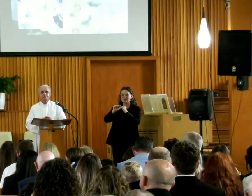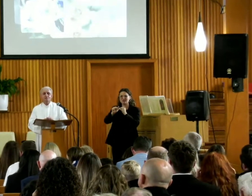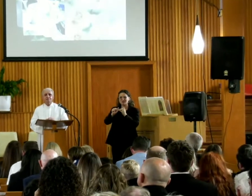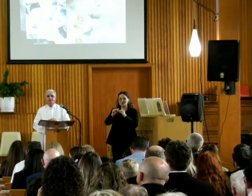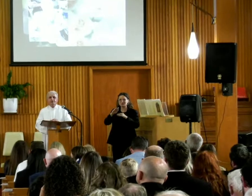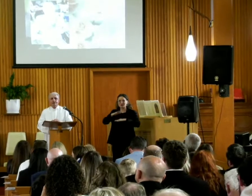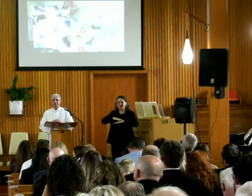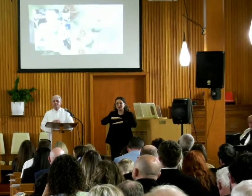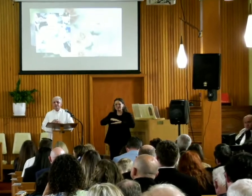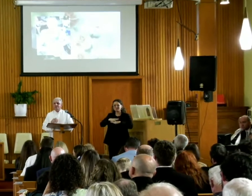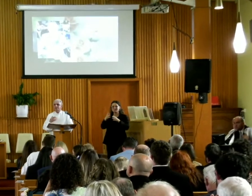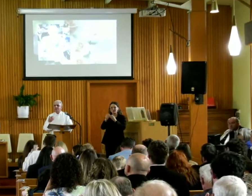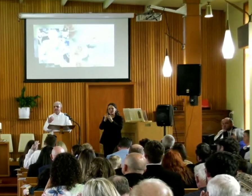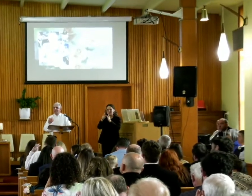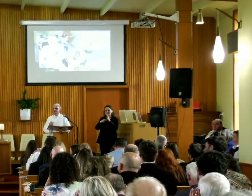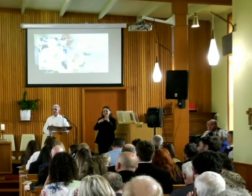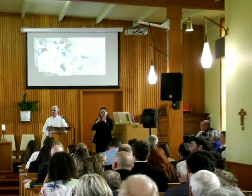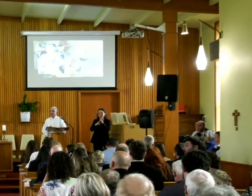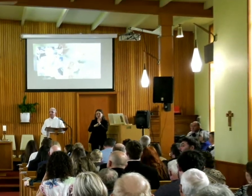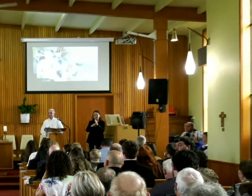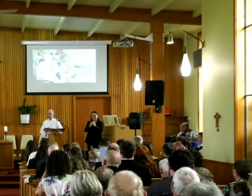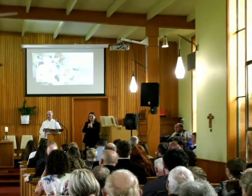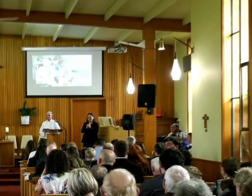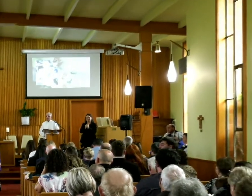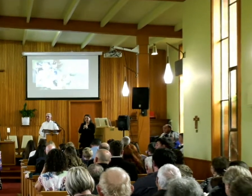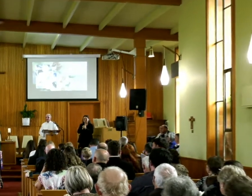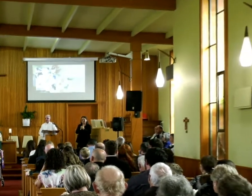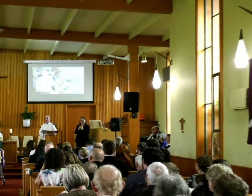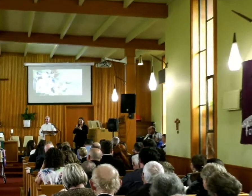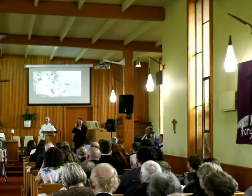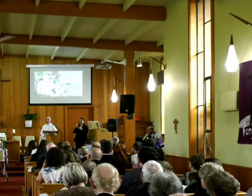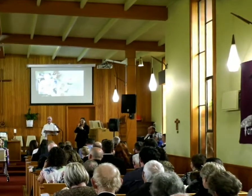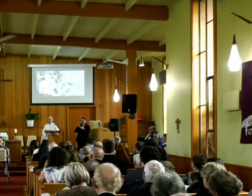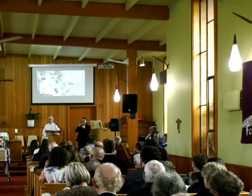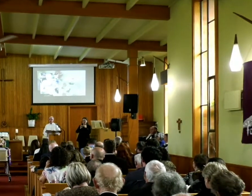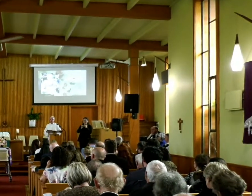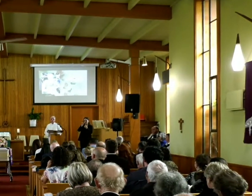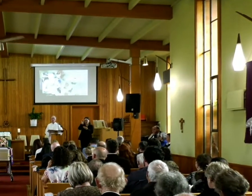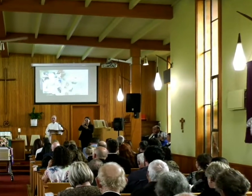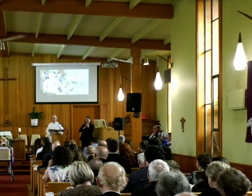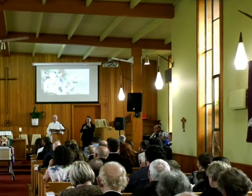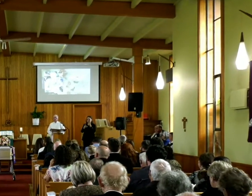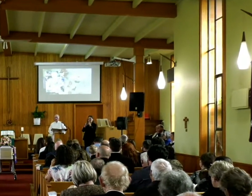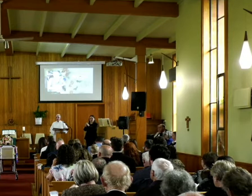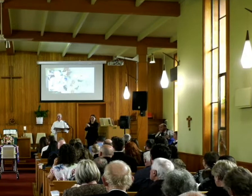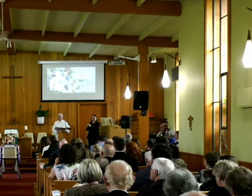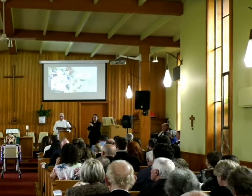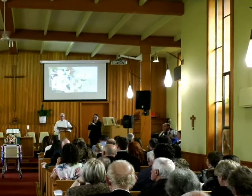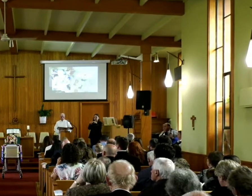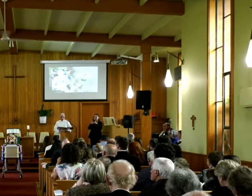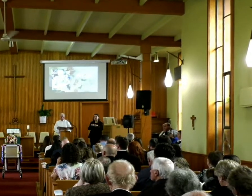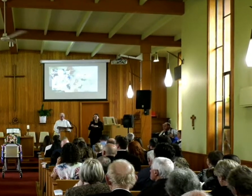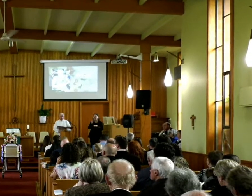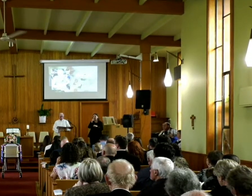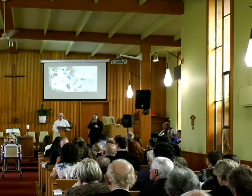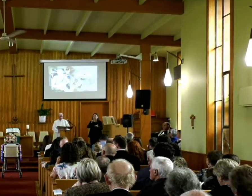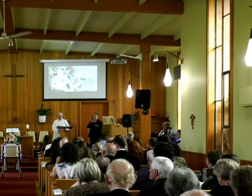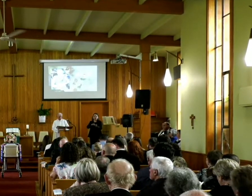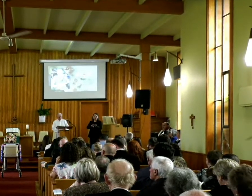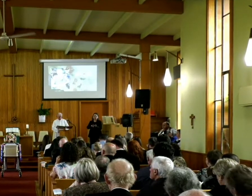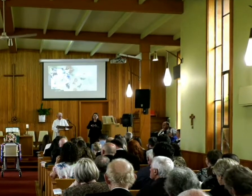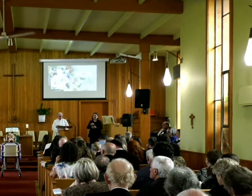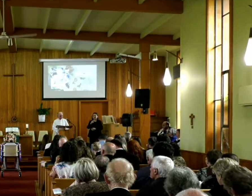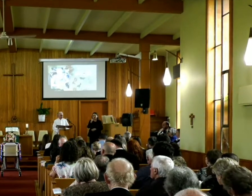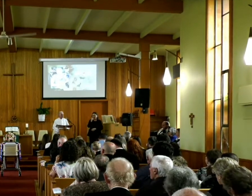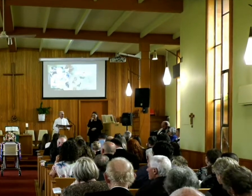with Joan and to just relive some of those experiences as we sit quietly for a couple of minutes.